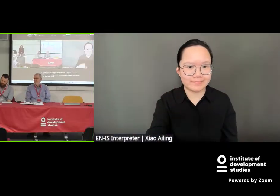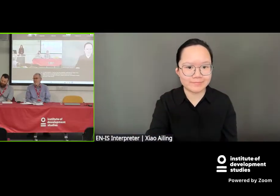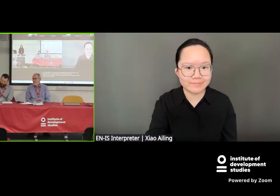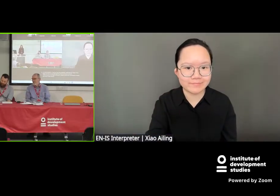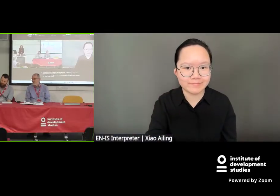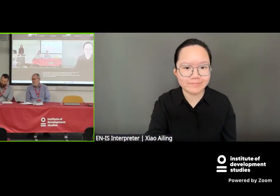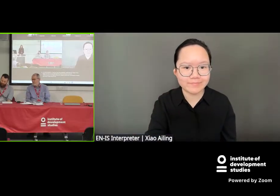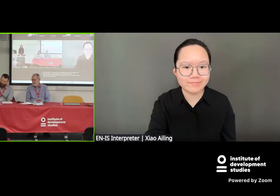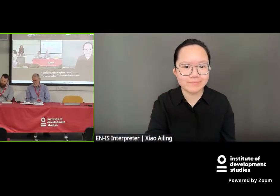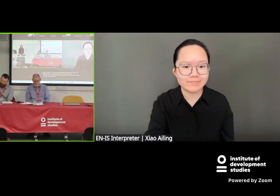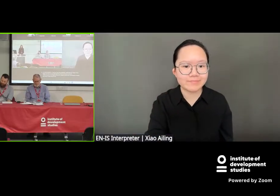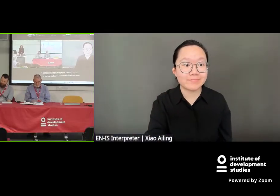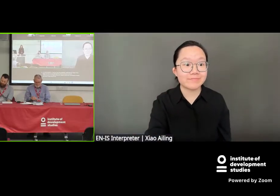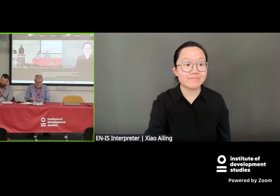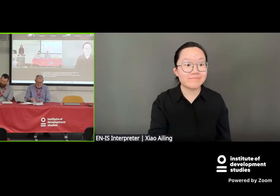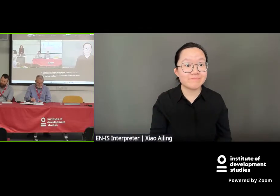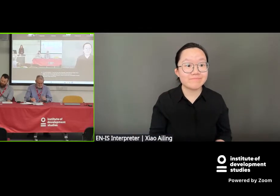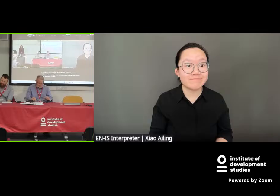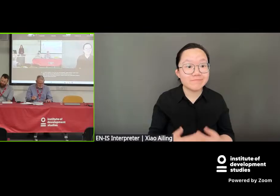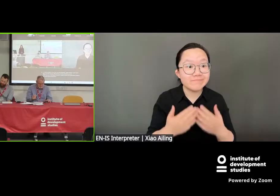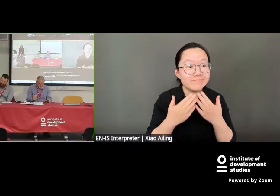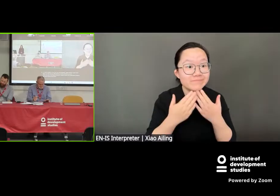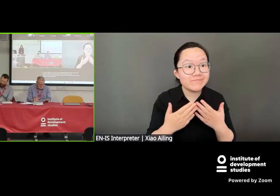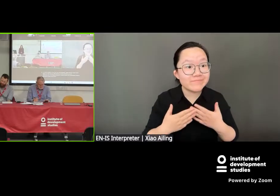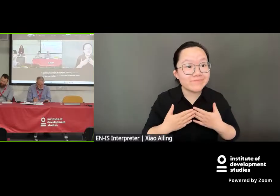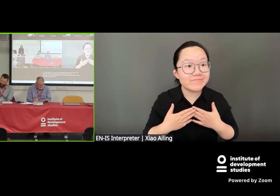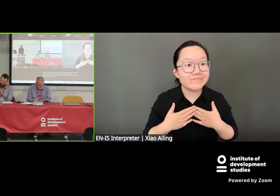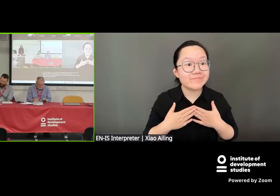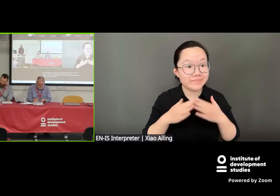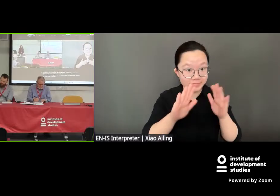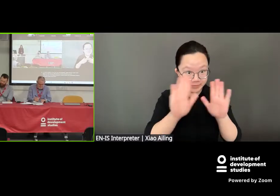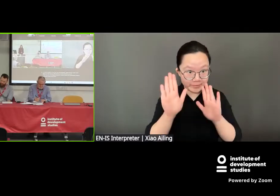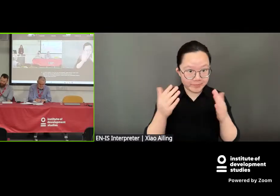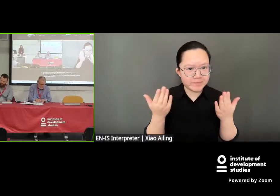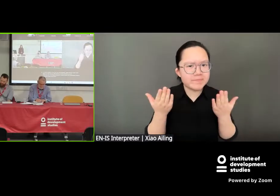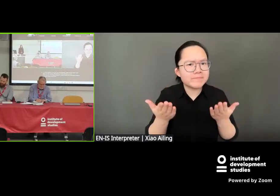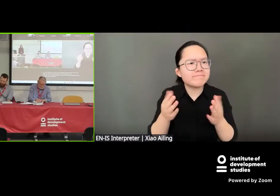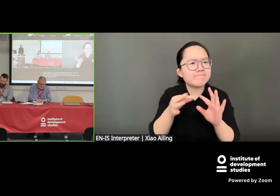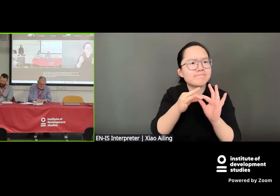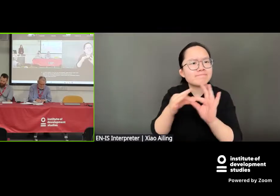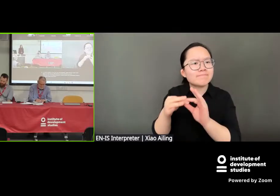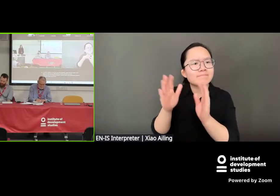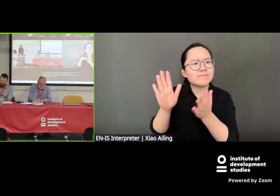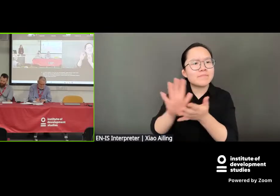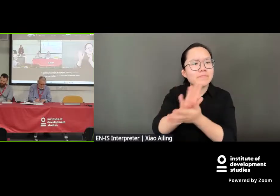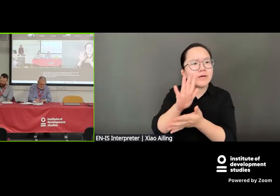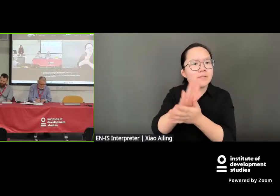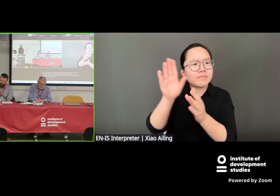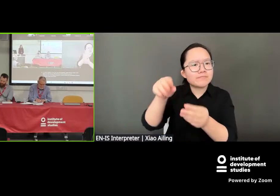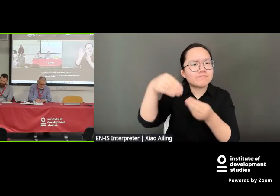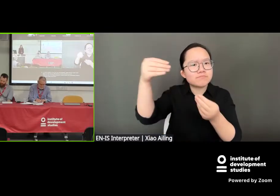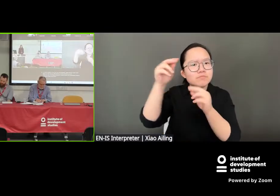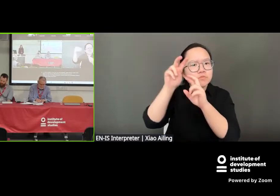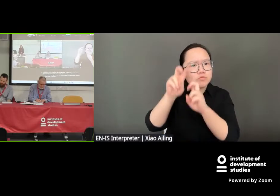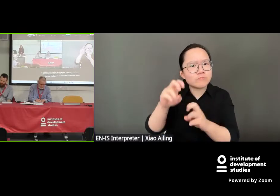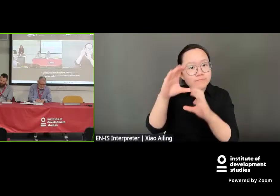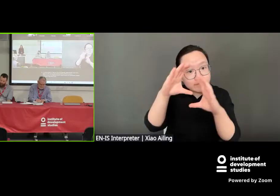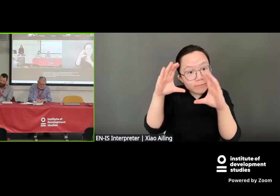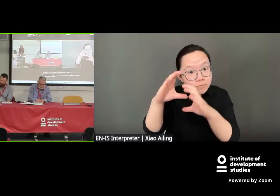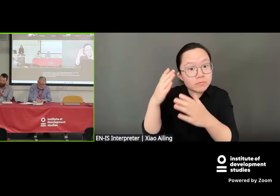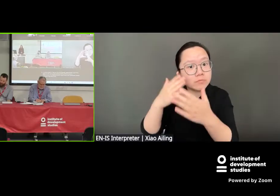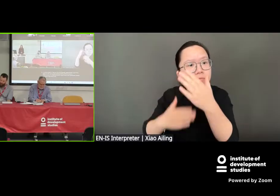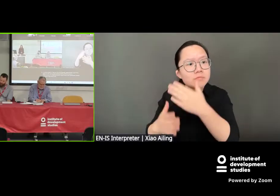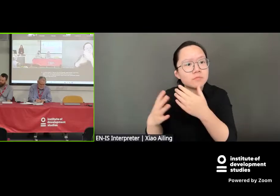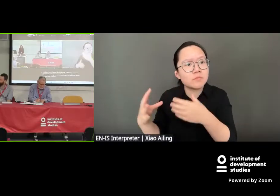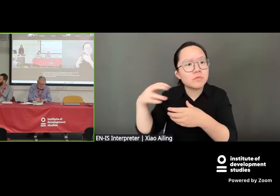was focused on disability inclusive participatory research that's in the bulletin, and explore one element that's focused